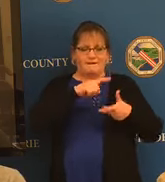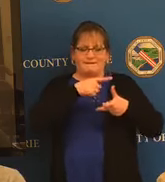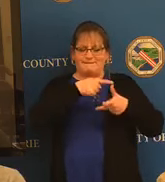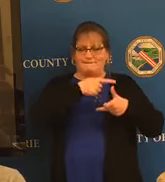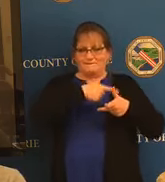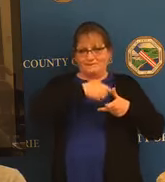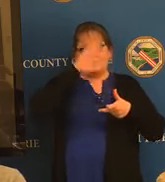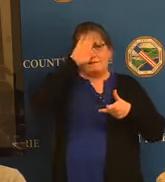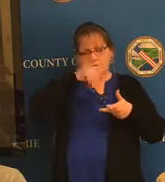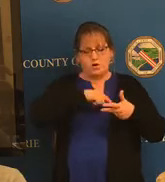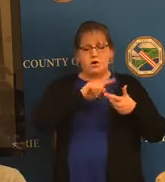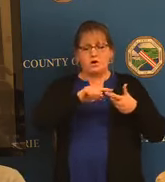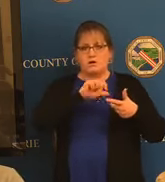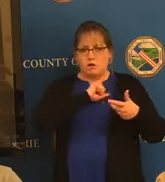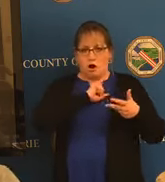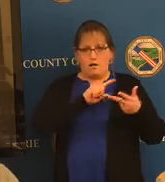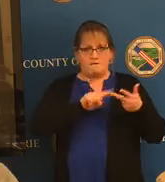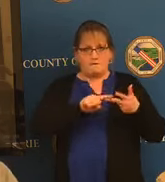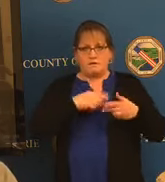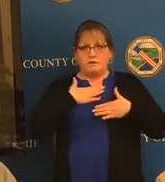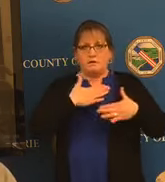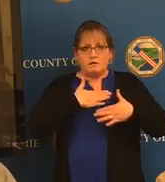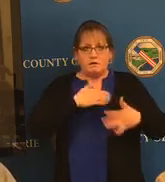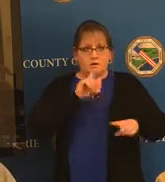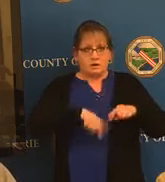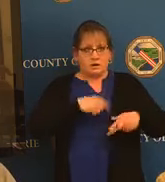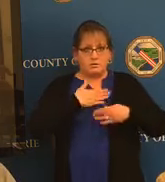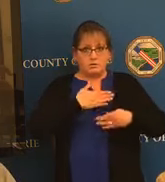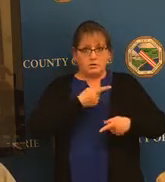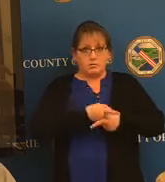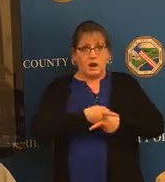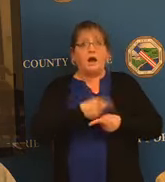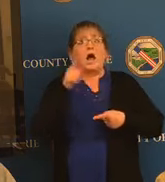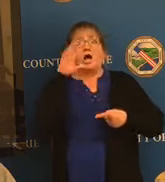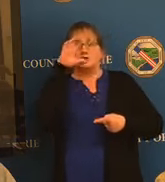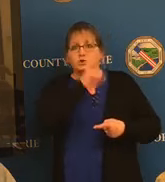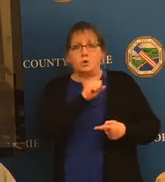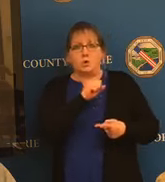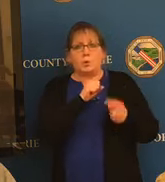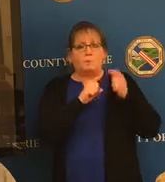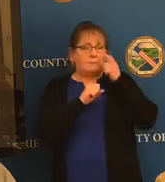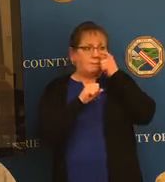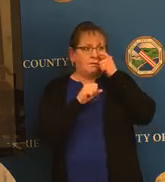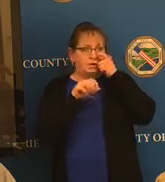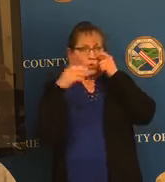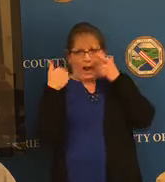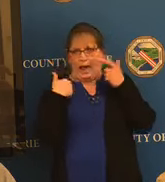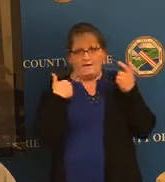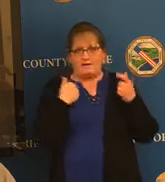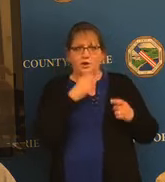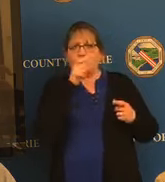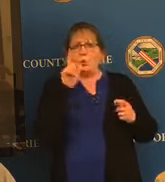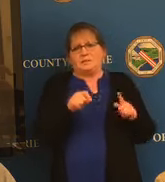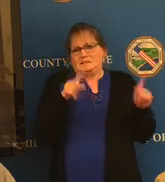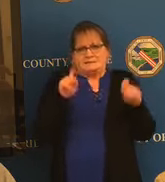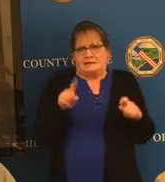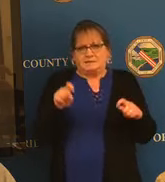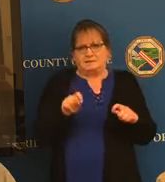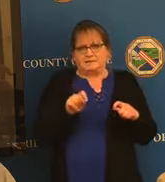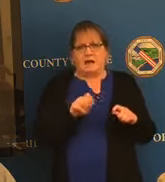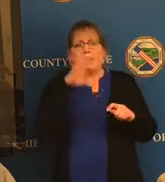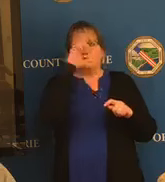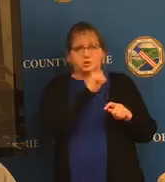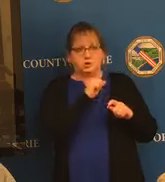difficulty breathing, shortness of breath, you should assume that you have COVID-19. You do not need a test to diagnose yourself, and then